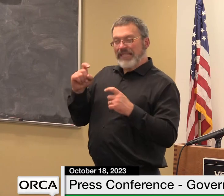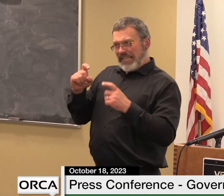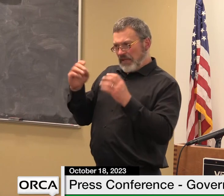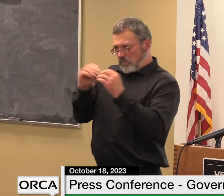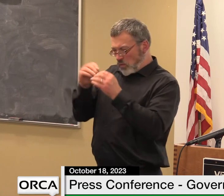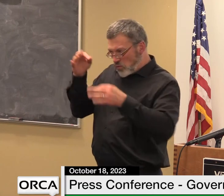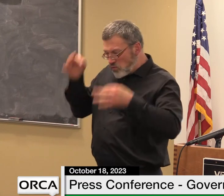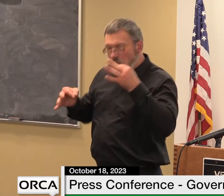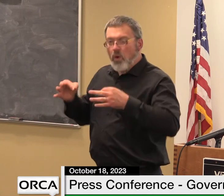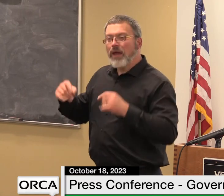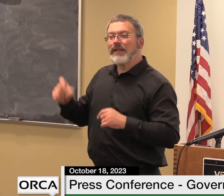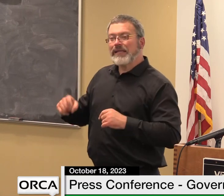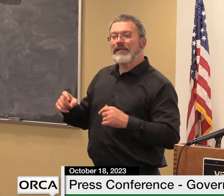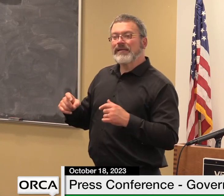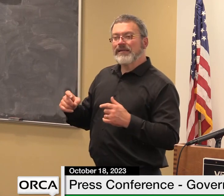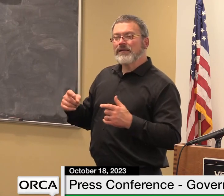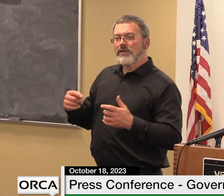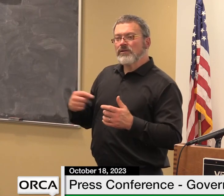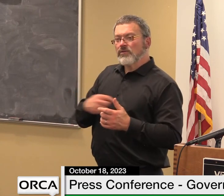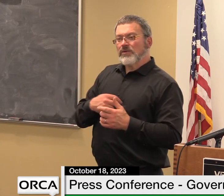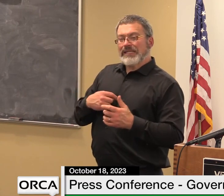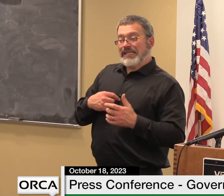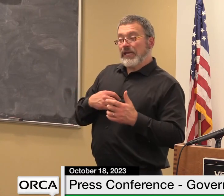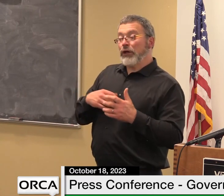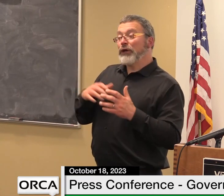we've lost sight of that.